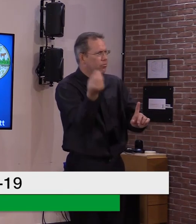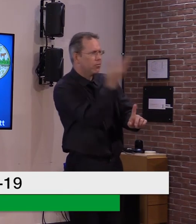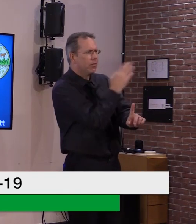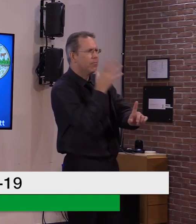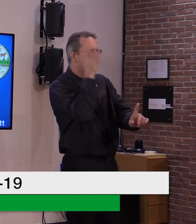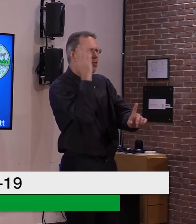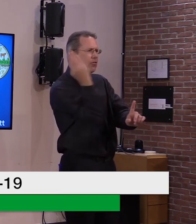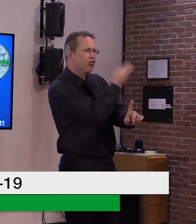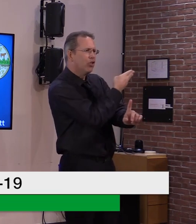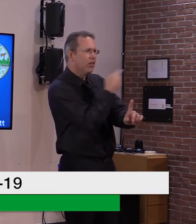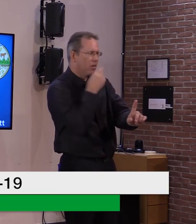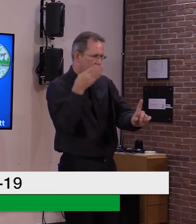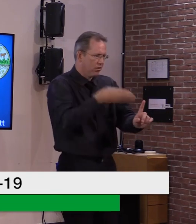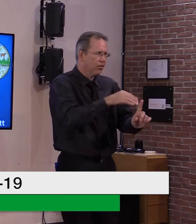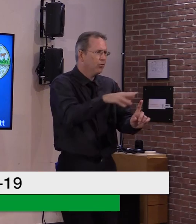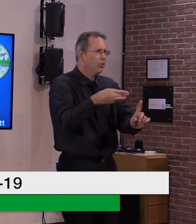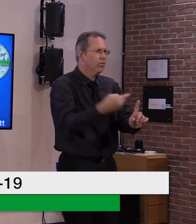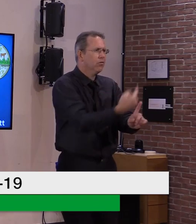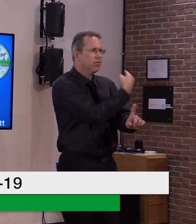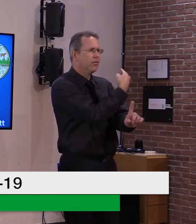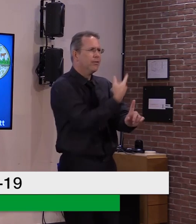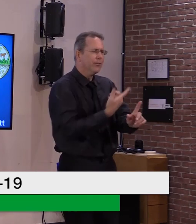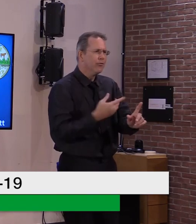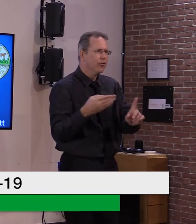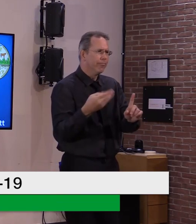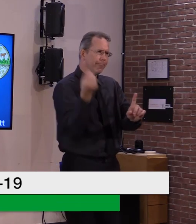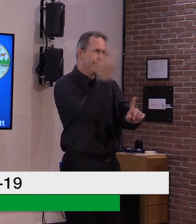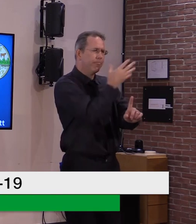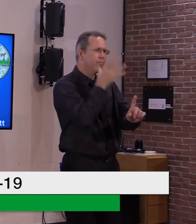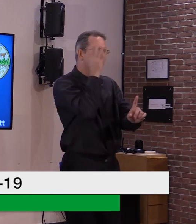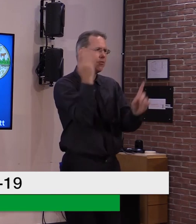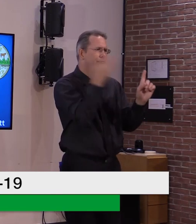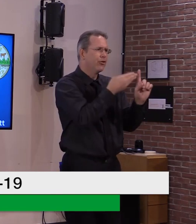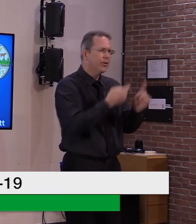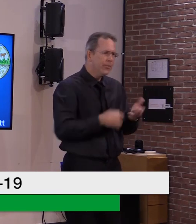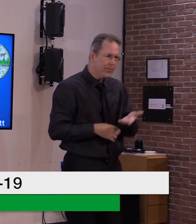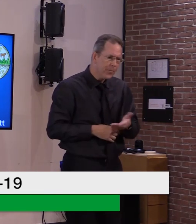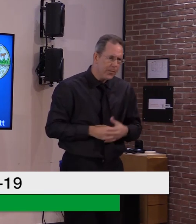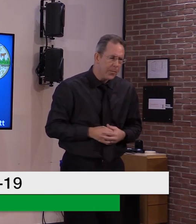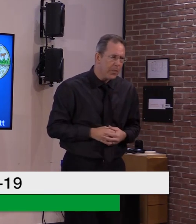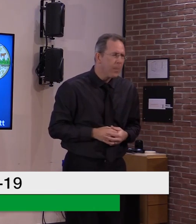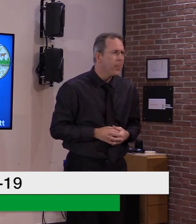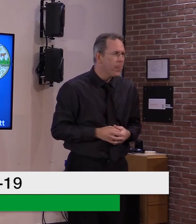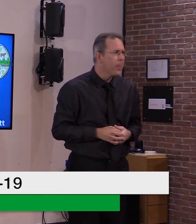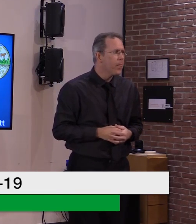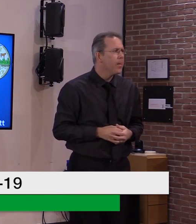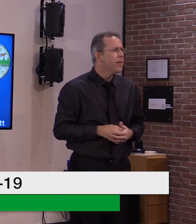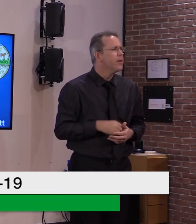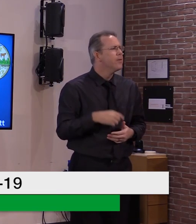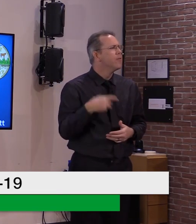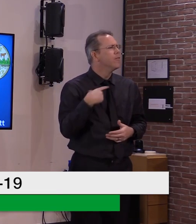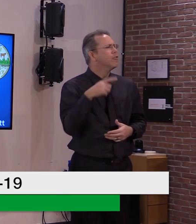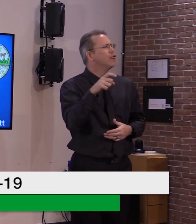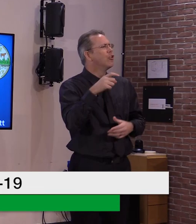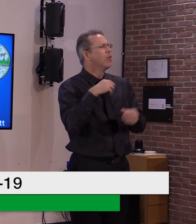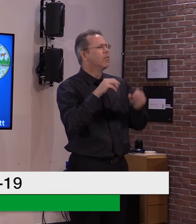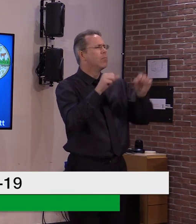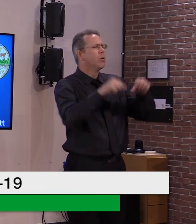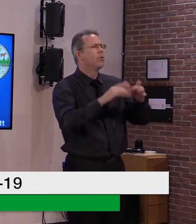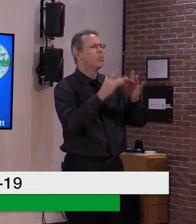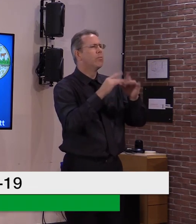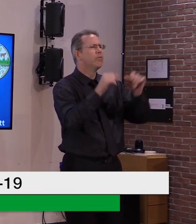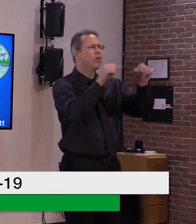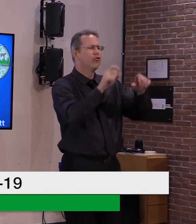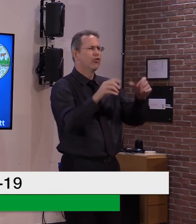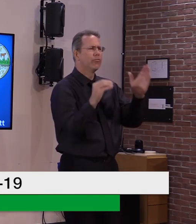um yes the guidance should be up uh if not we can send a copy out to you uh did go out late yesterday afternoon and i know to your question